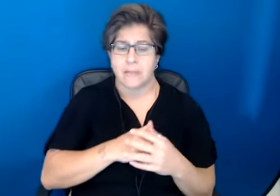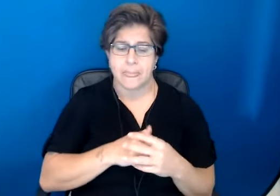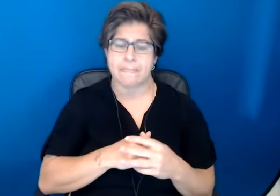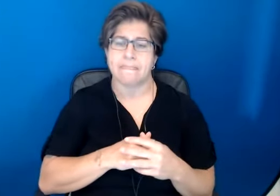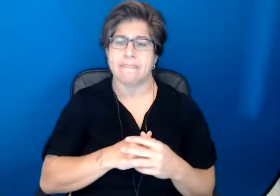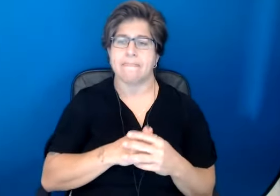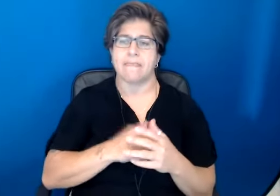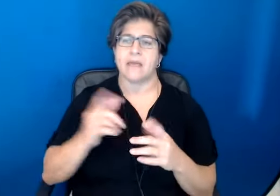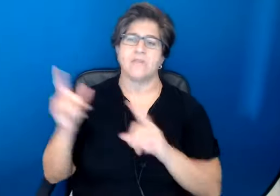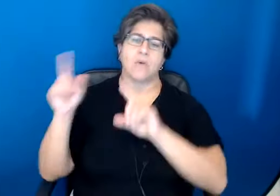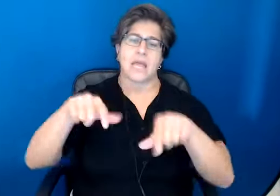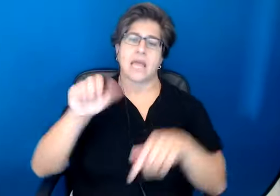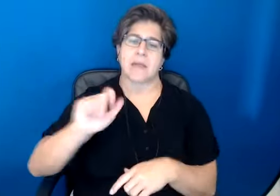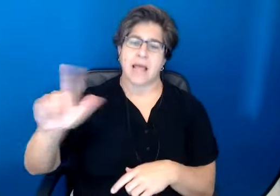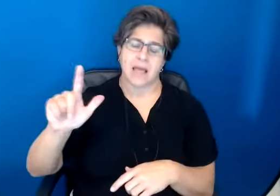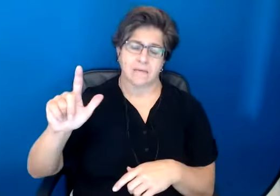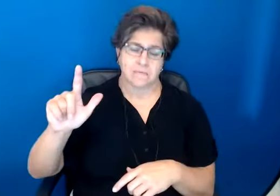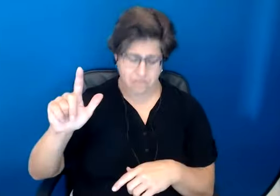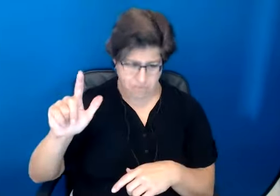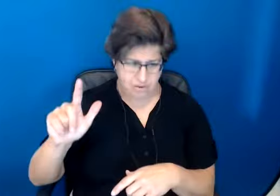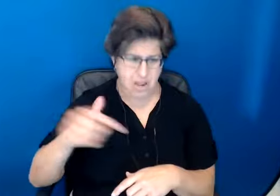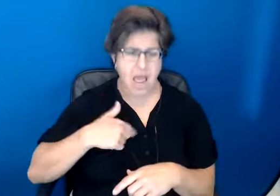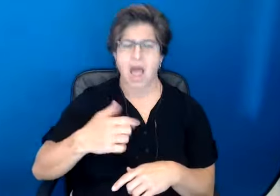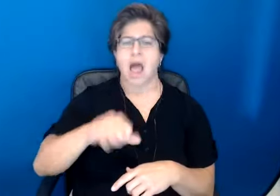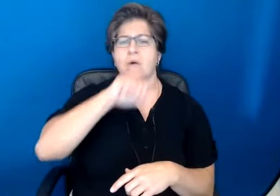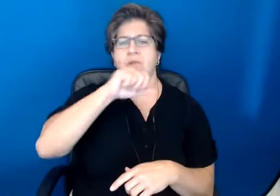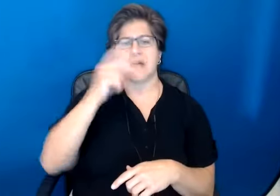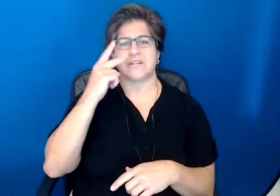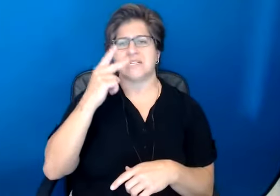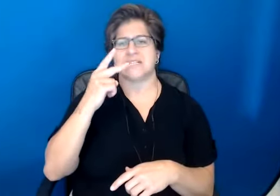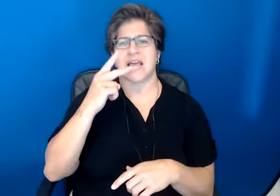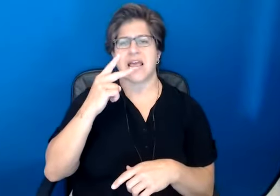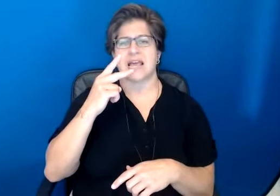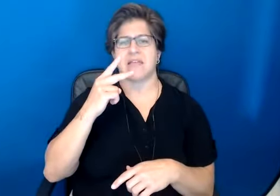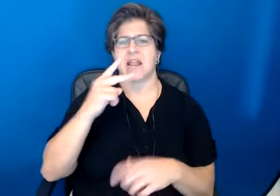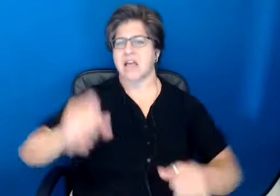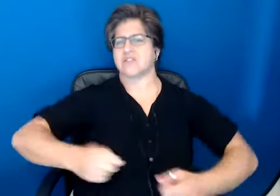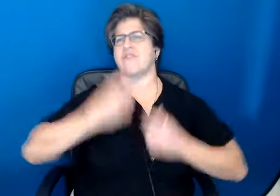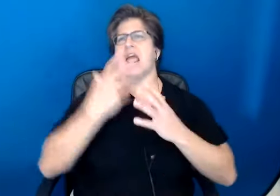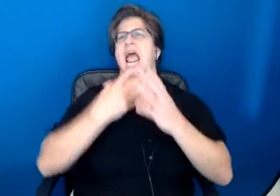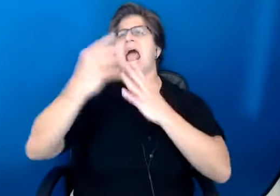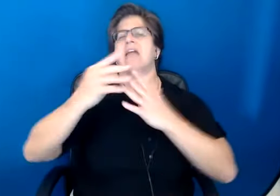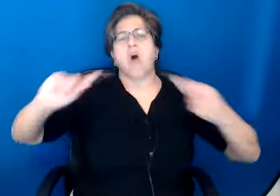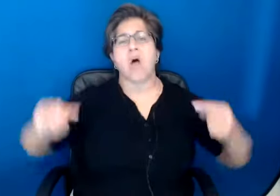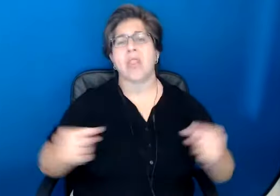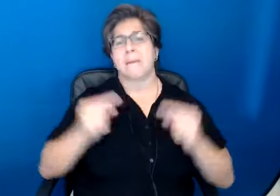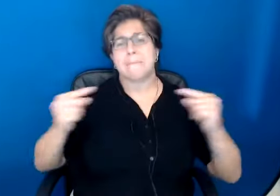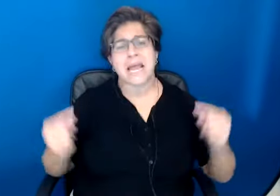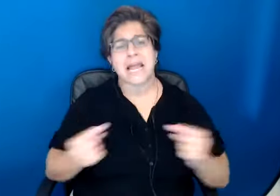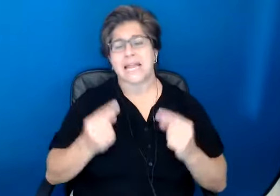me and obsessed with him. You know, but I wasn't obsessed with my children, unfortunately. And they just survived it, you know, the same as I